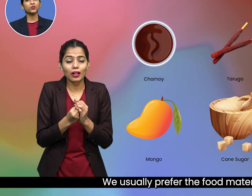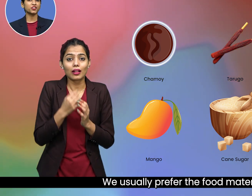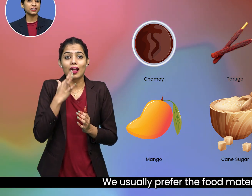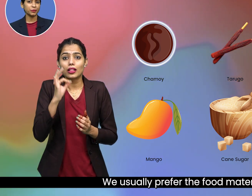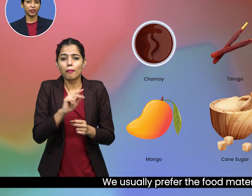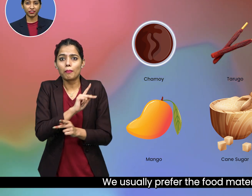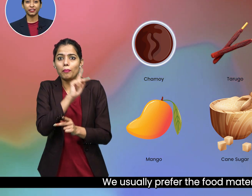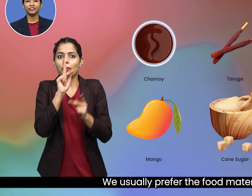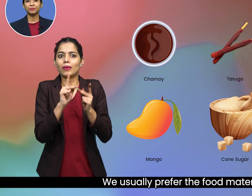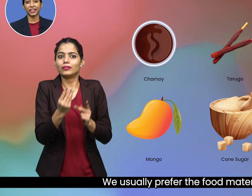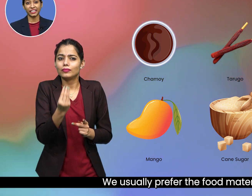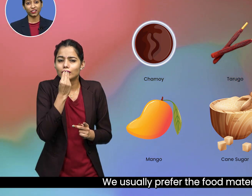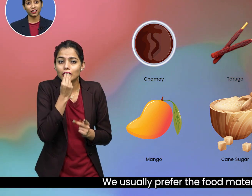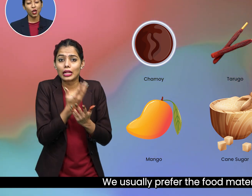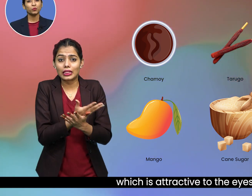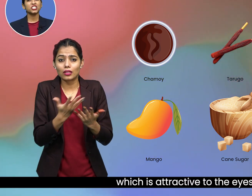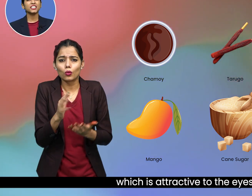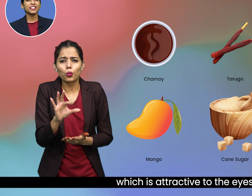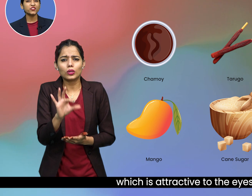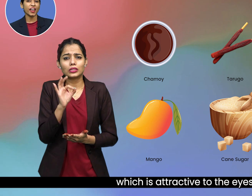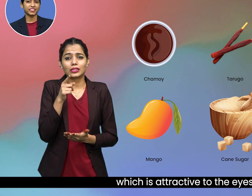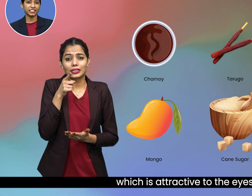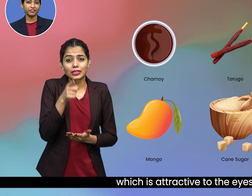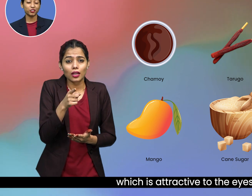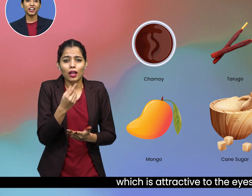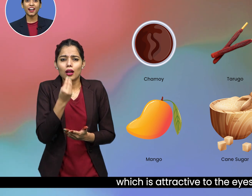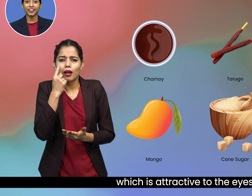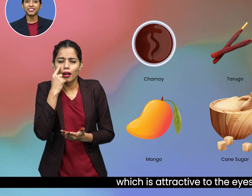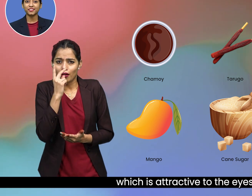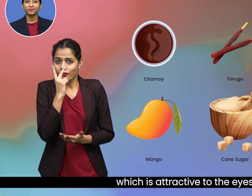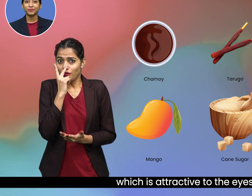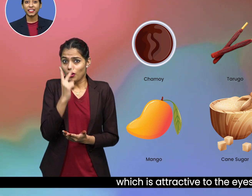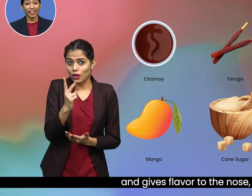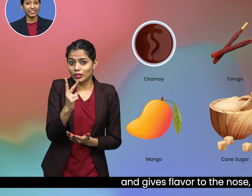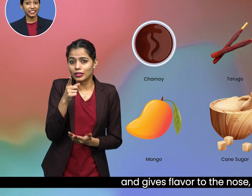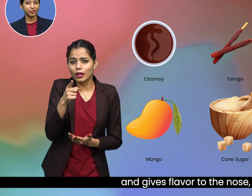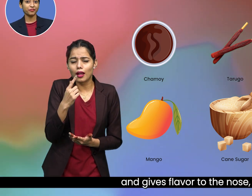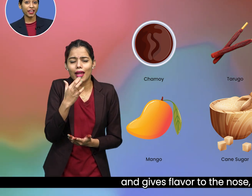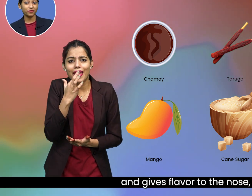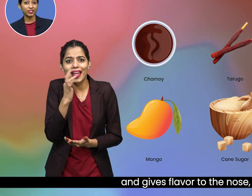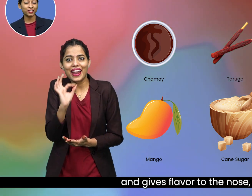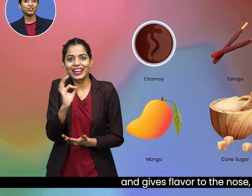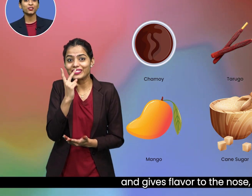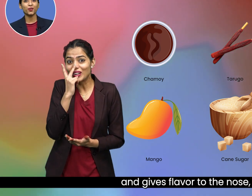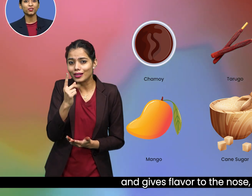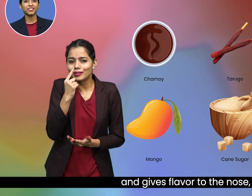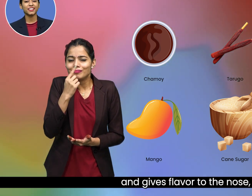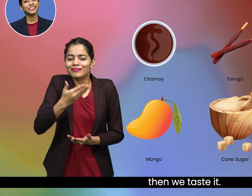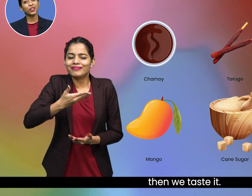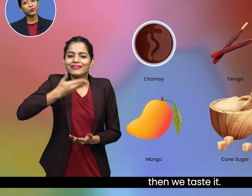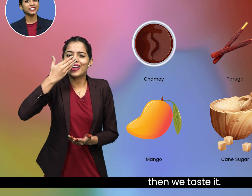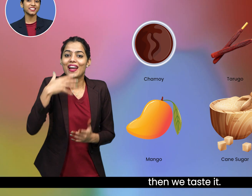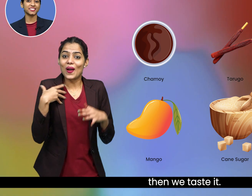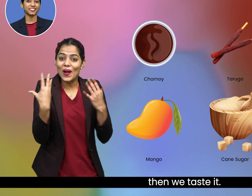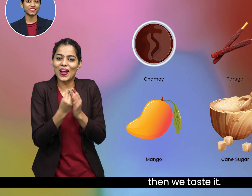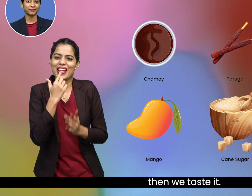We usually prefer the food material which is attractive to the eyes and gives flavor to the nose,